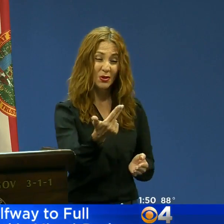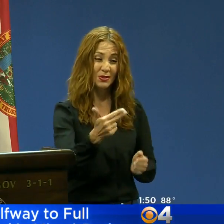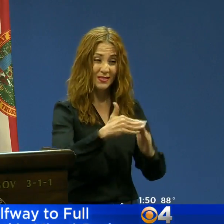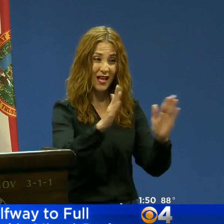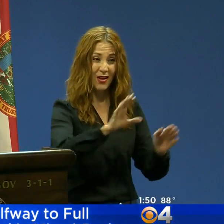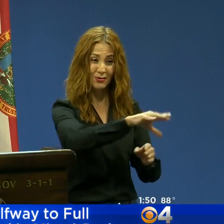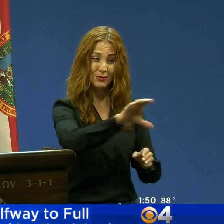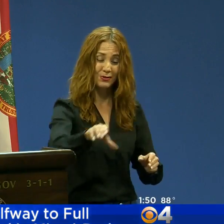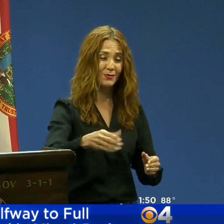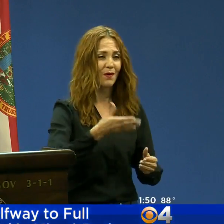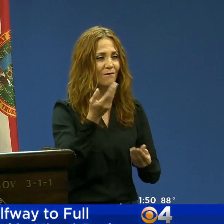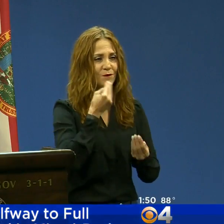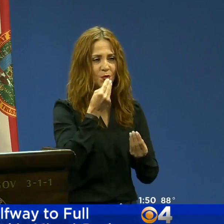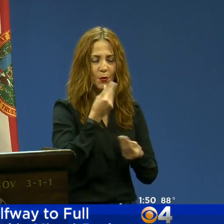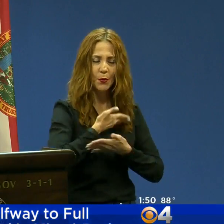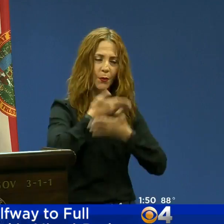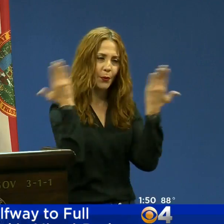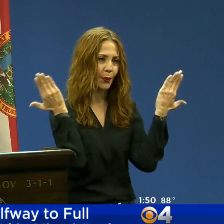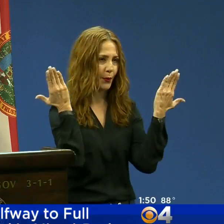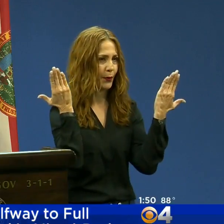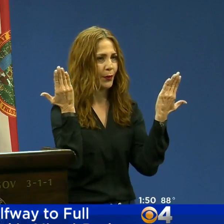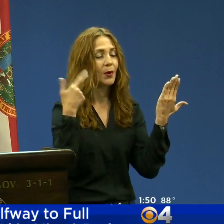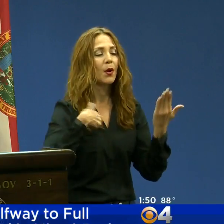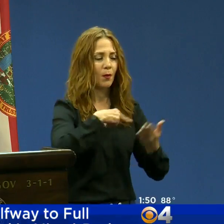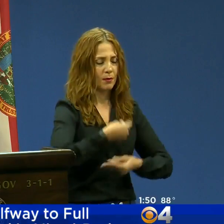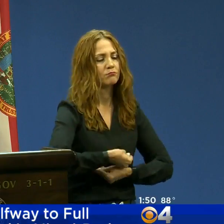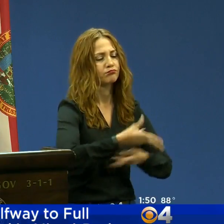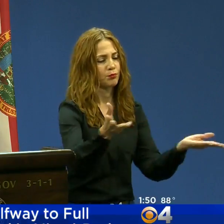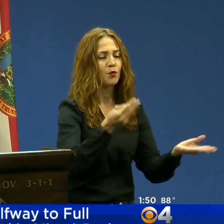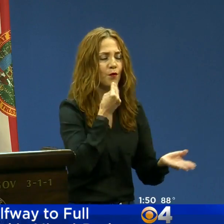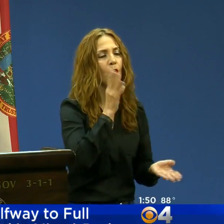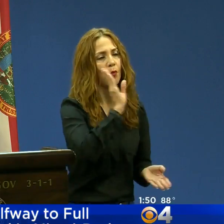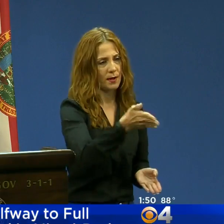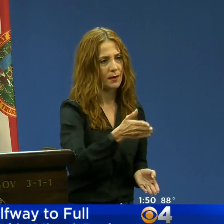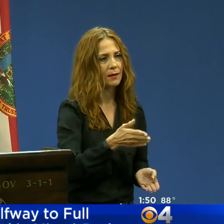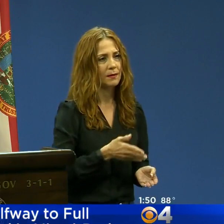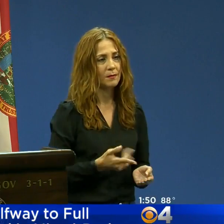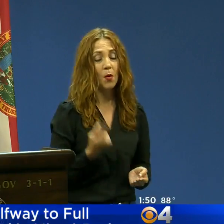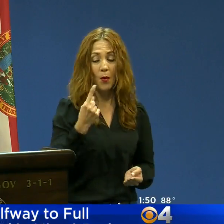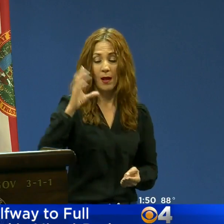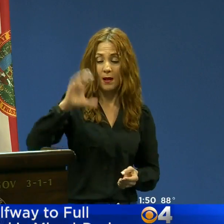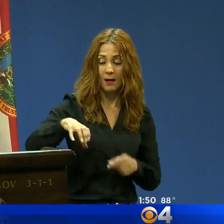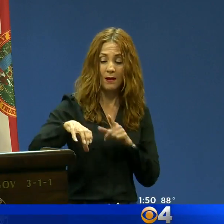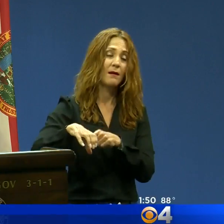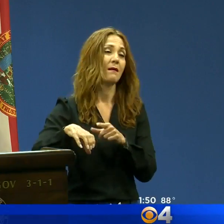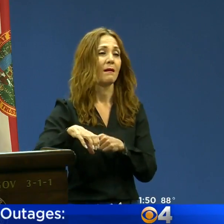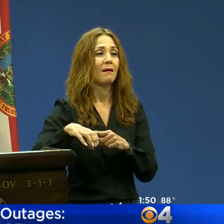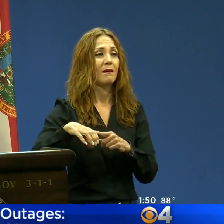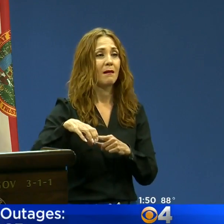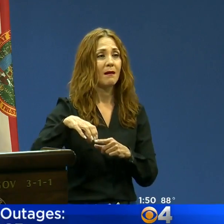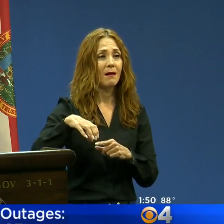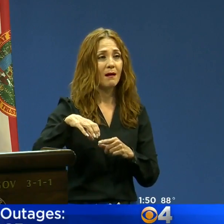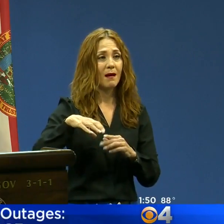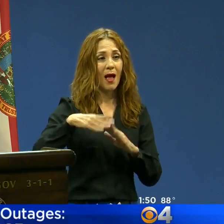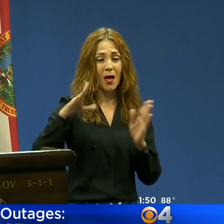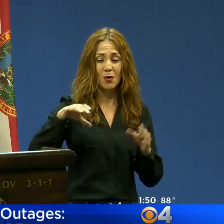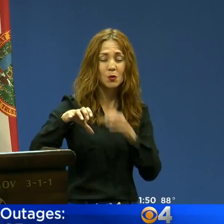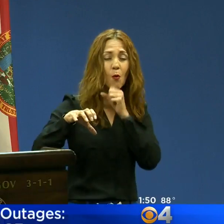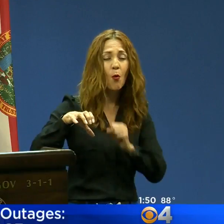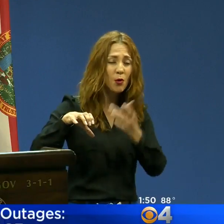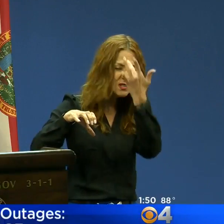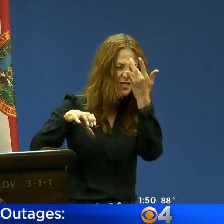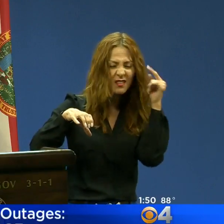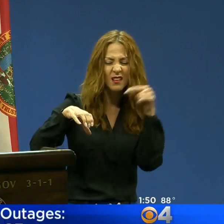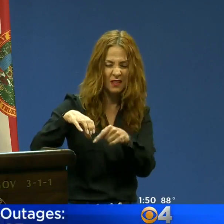which has power, and those residents are okay. The Regulatory and Economic Resources, Miami-Dade County's Permitting and